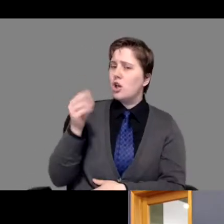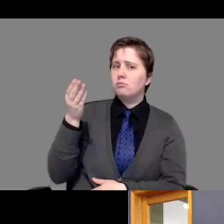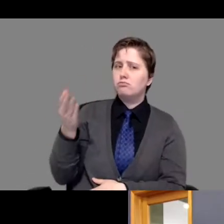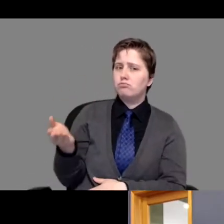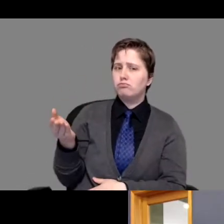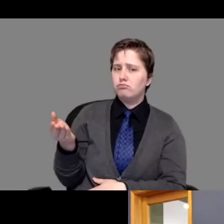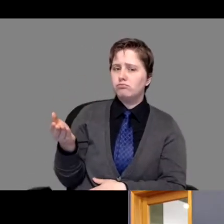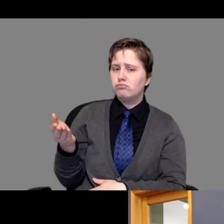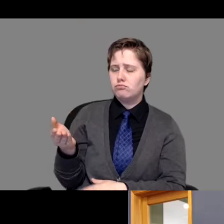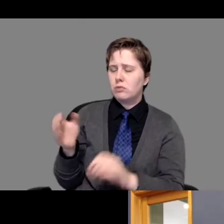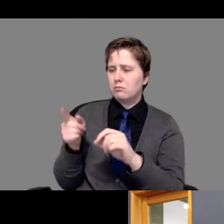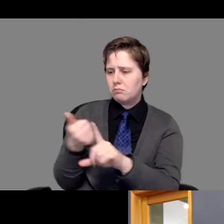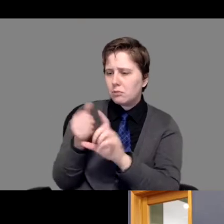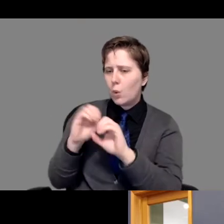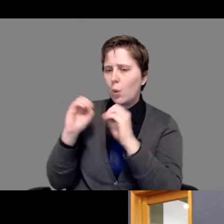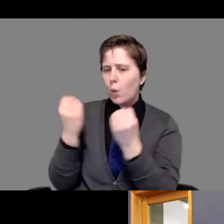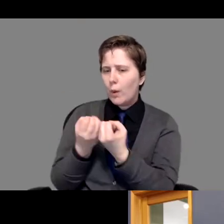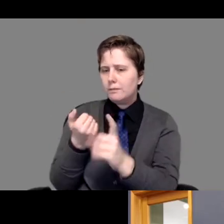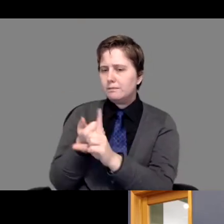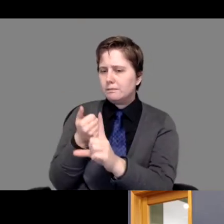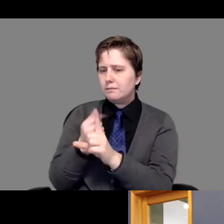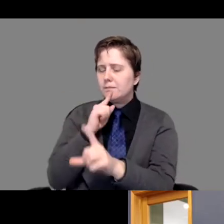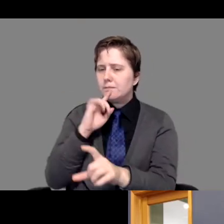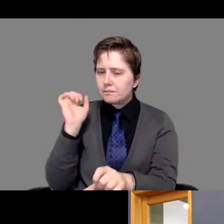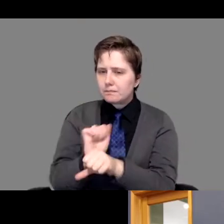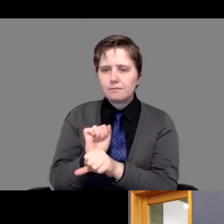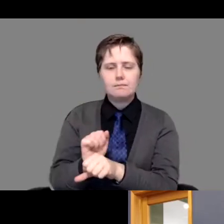as an organization that really,